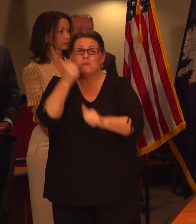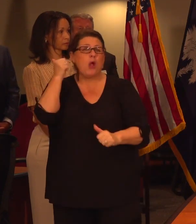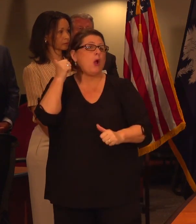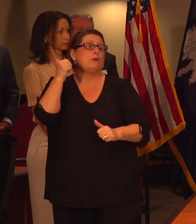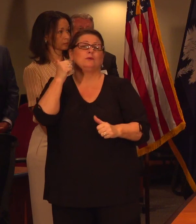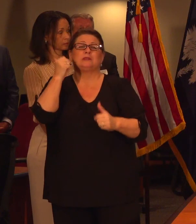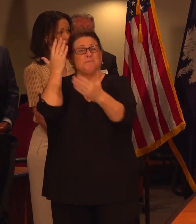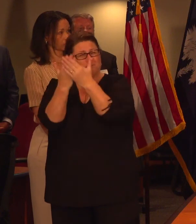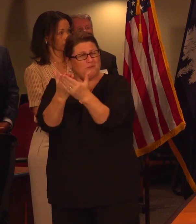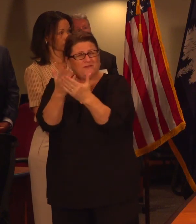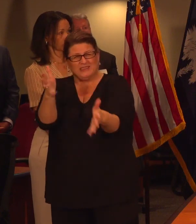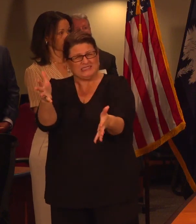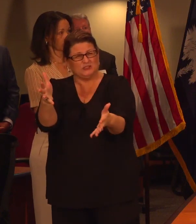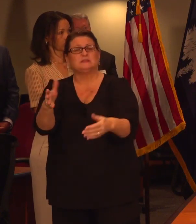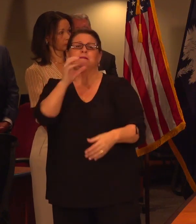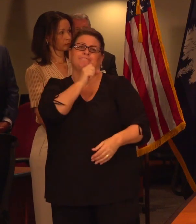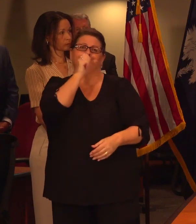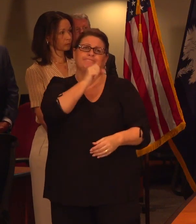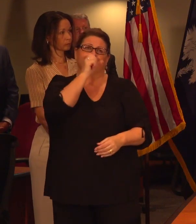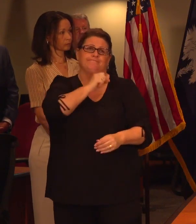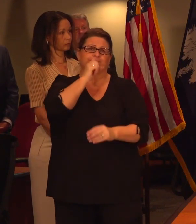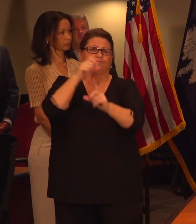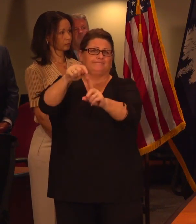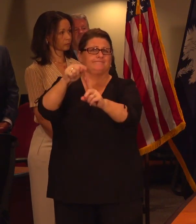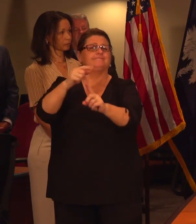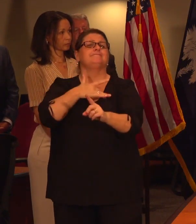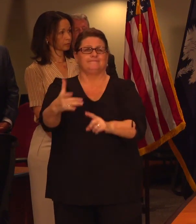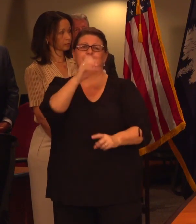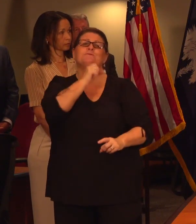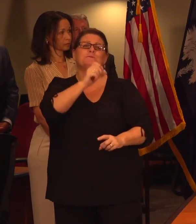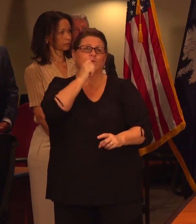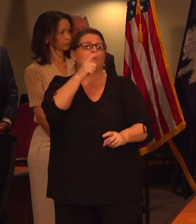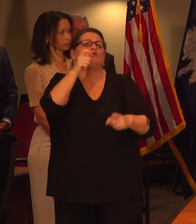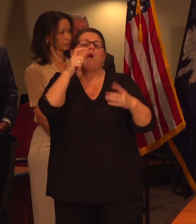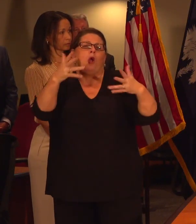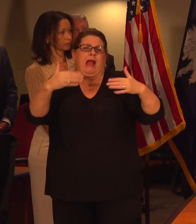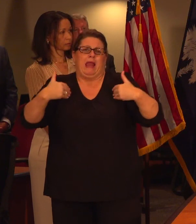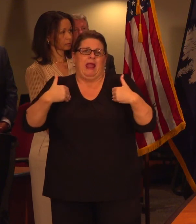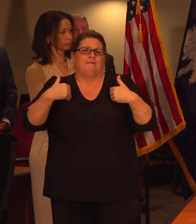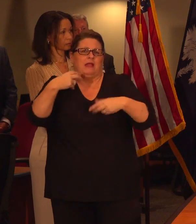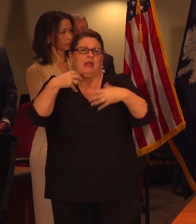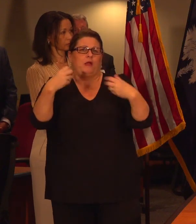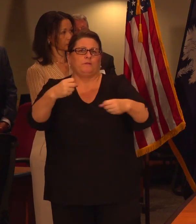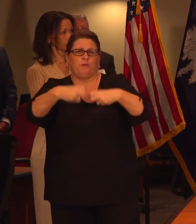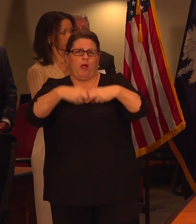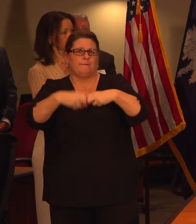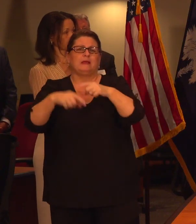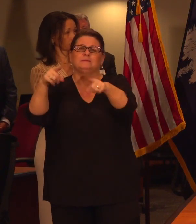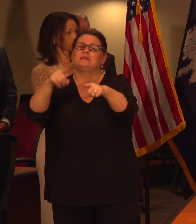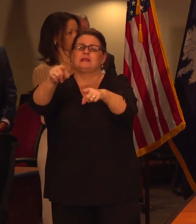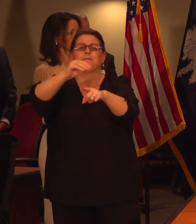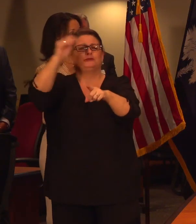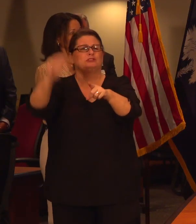data show are more susceptible to this. Those older people, particularly those with underlying conditions, the highest percentages of